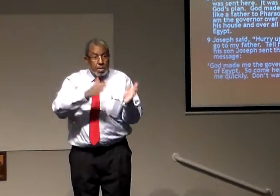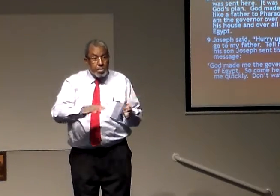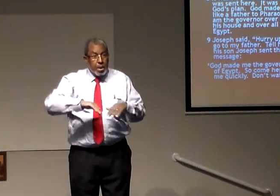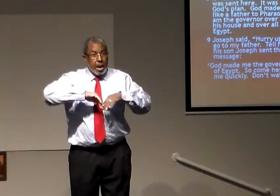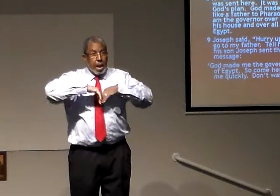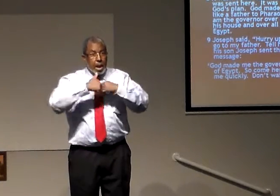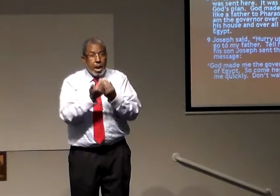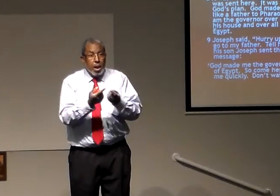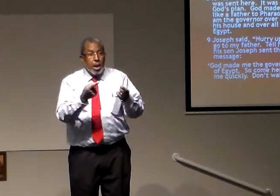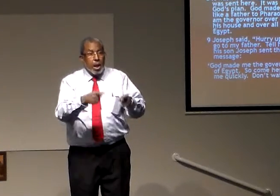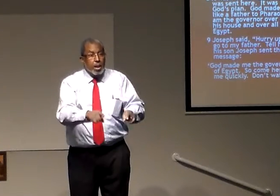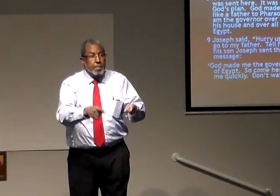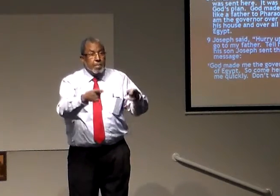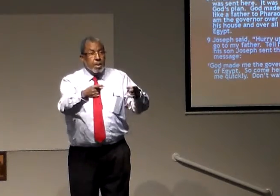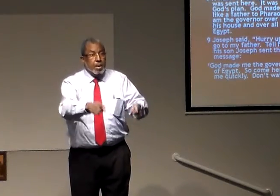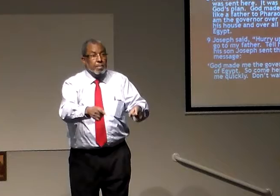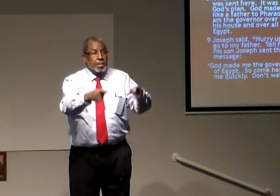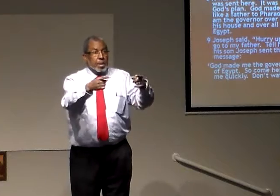to prepare on how this is happening.